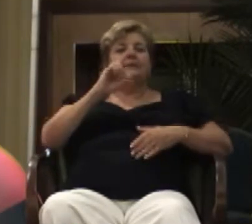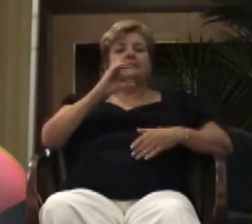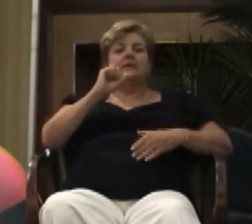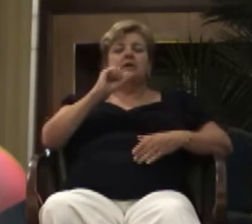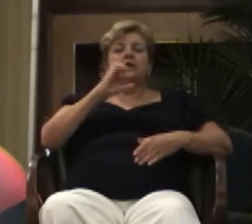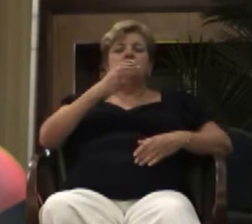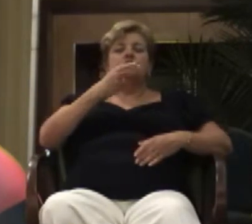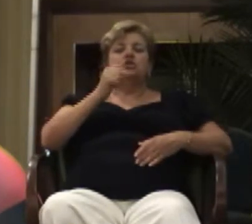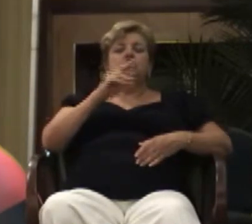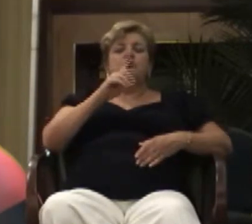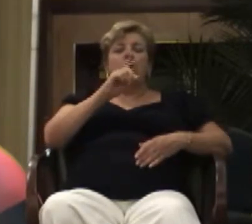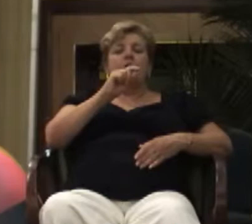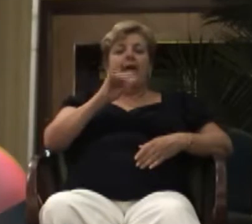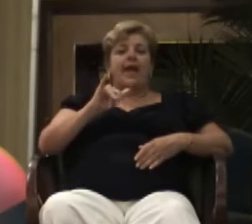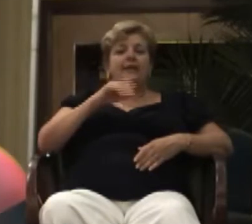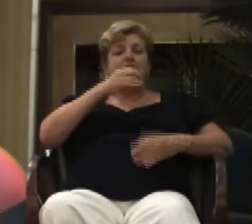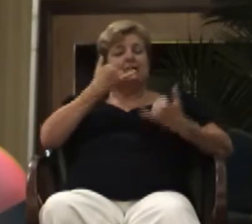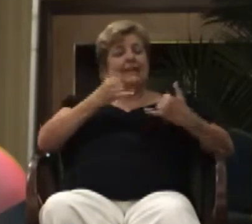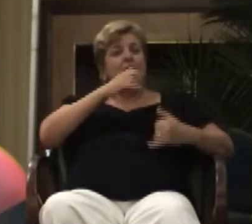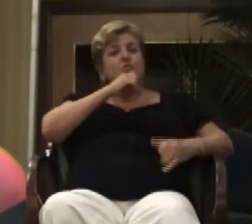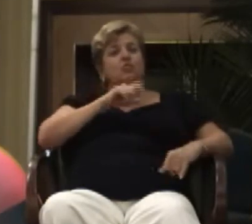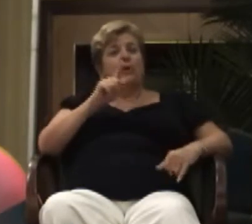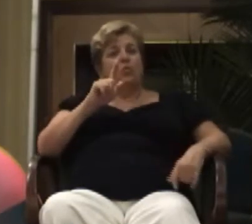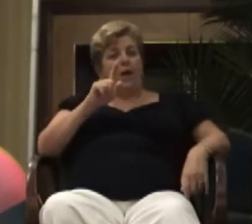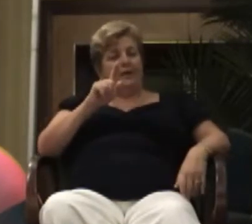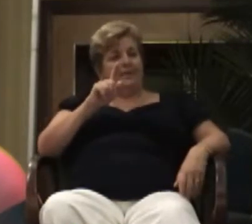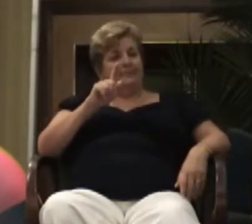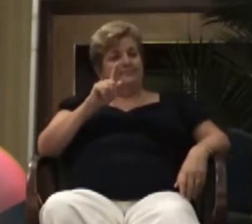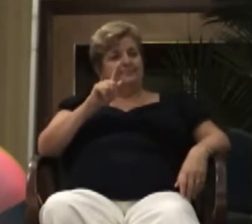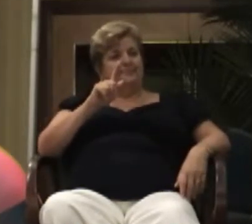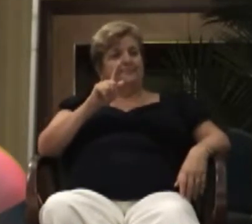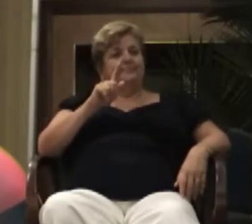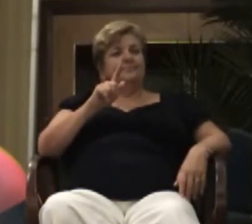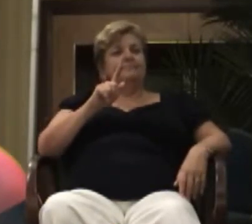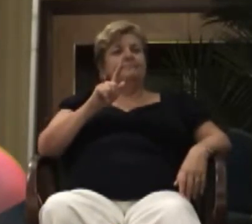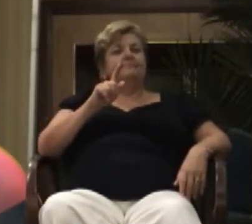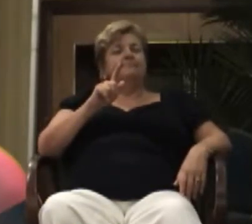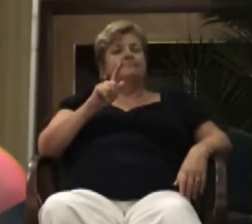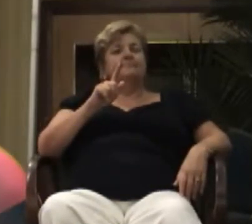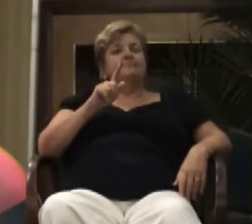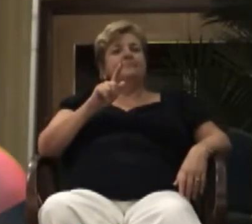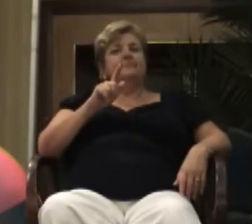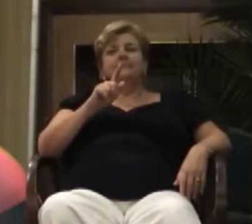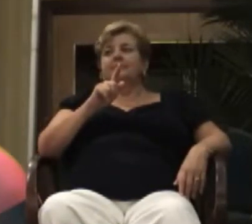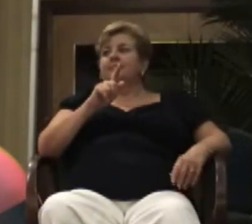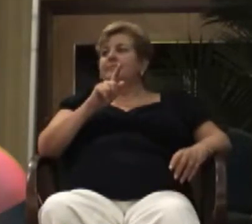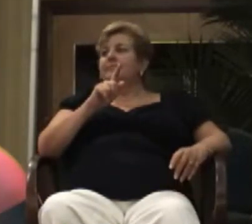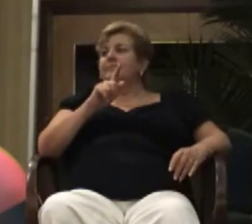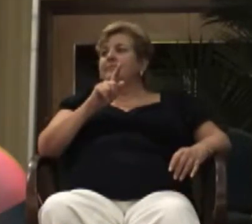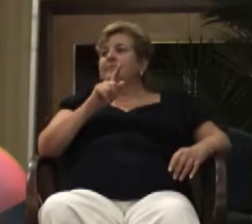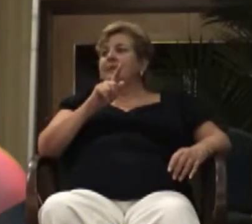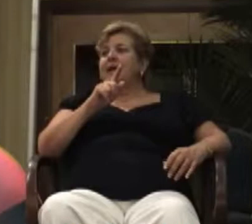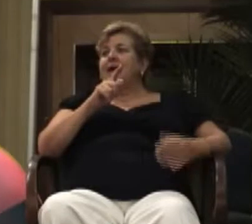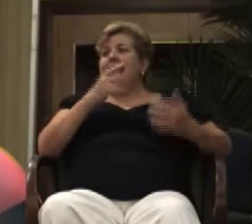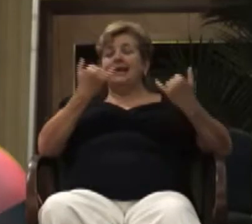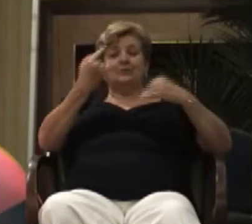years old, and today she has 37 days sober.